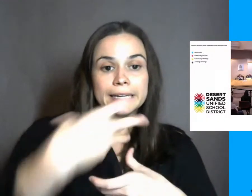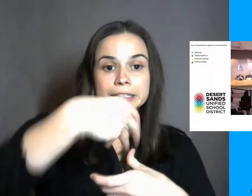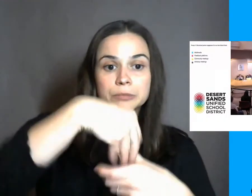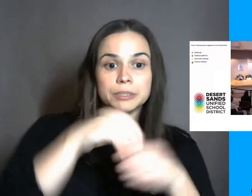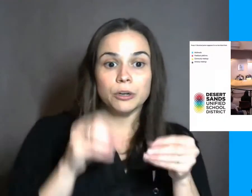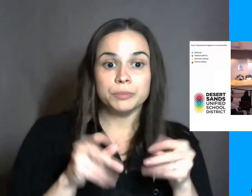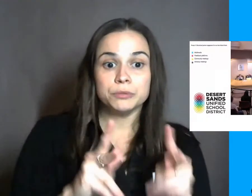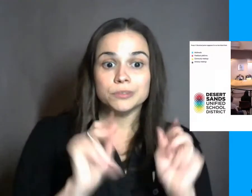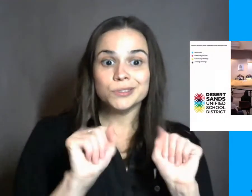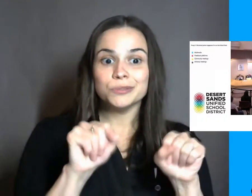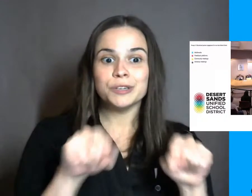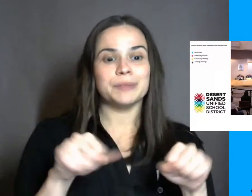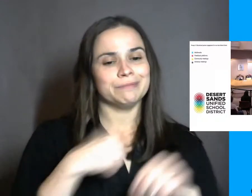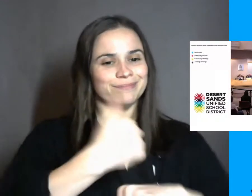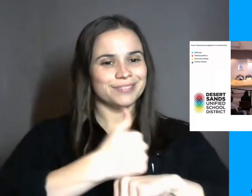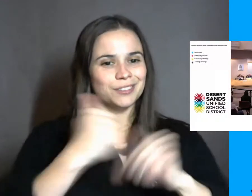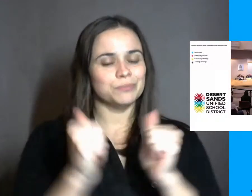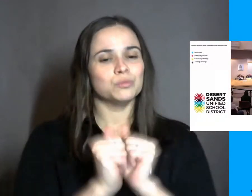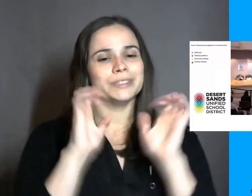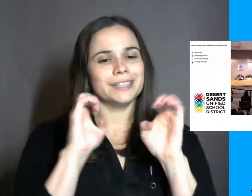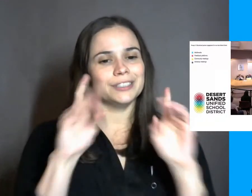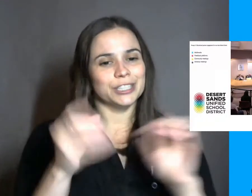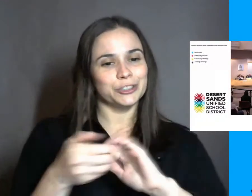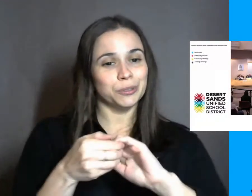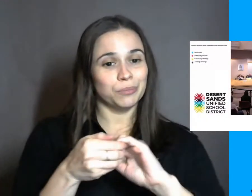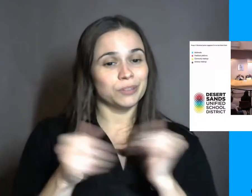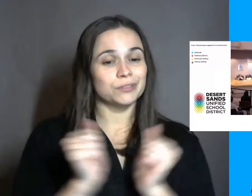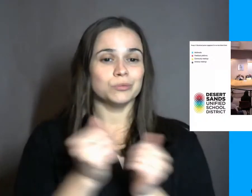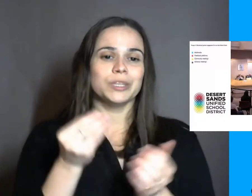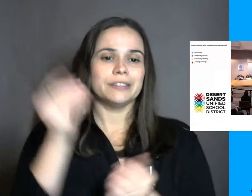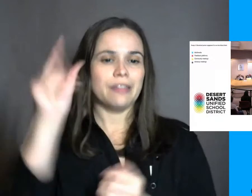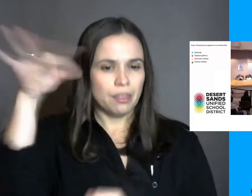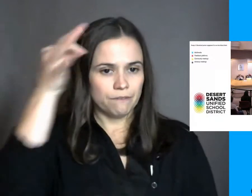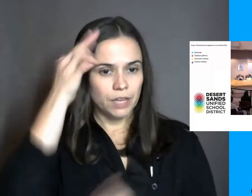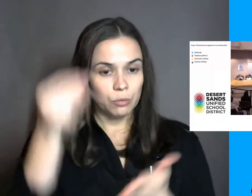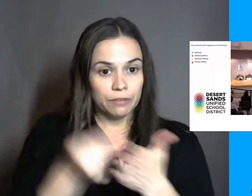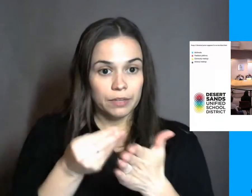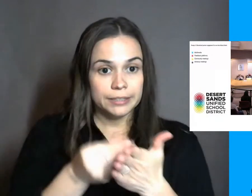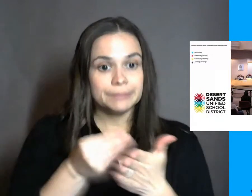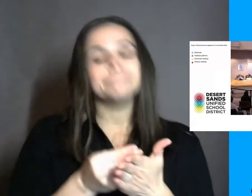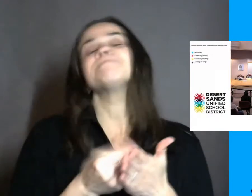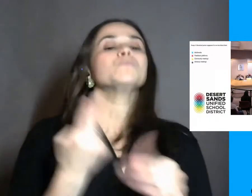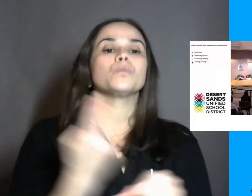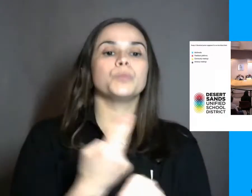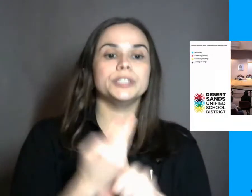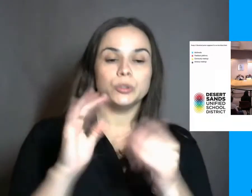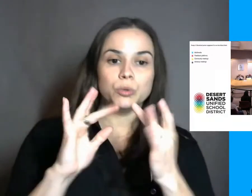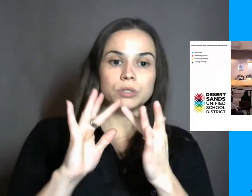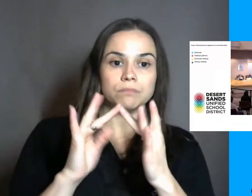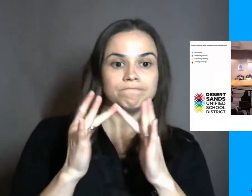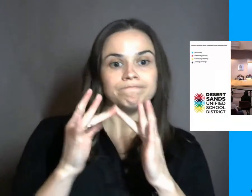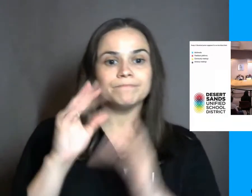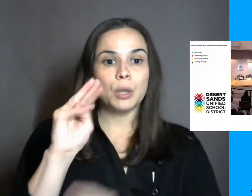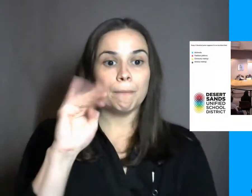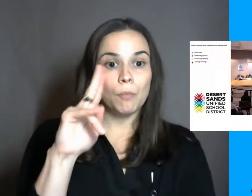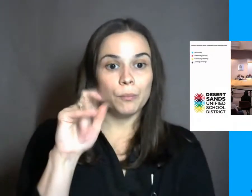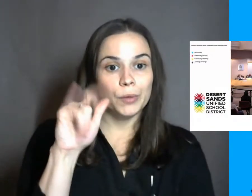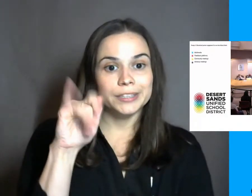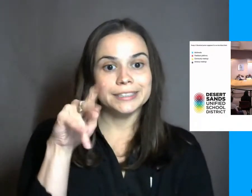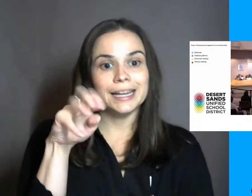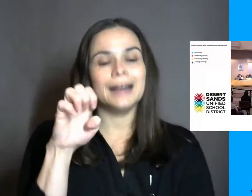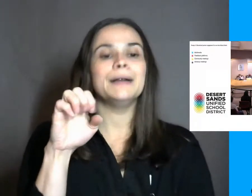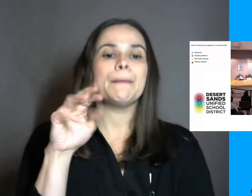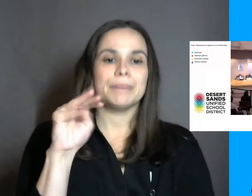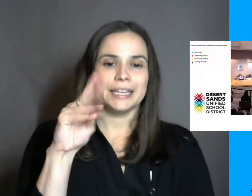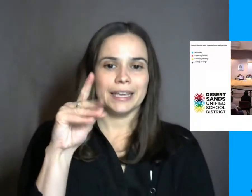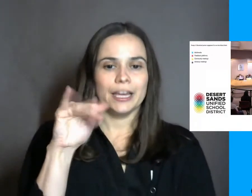educational partners regarding federal funding. We utilized multimedia projects such as Peach Jar, social media